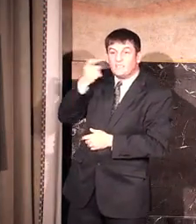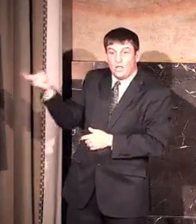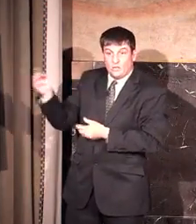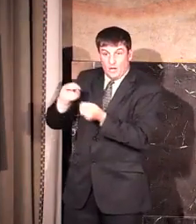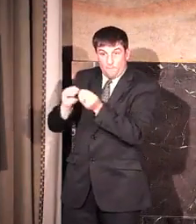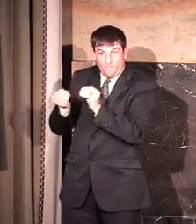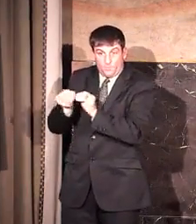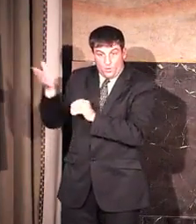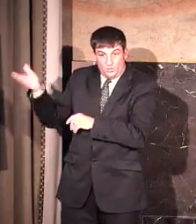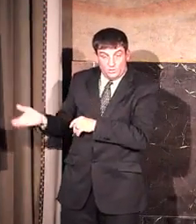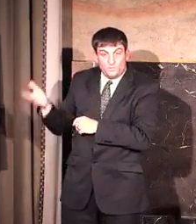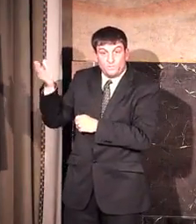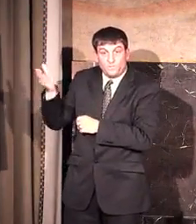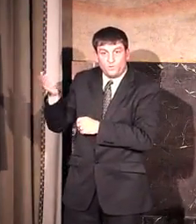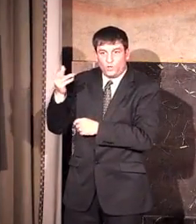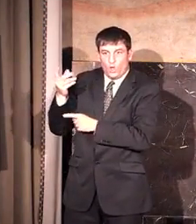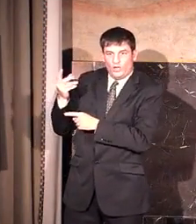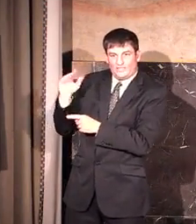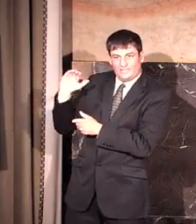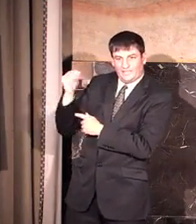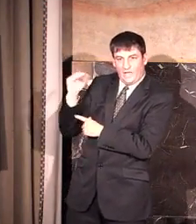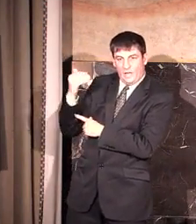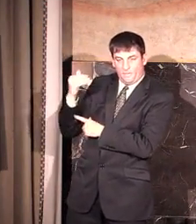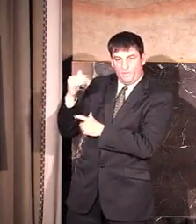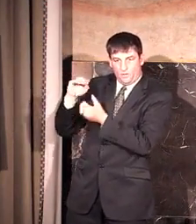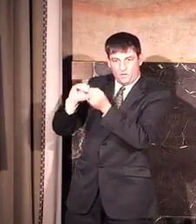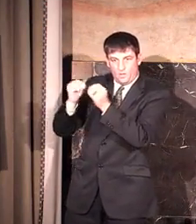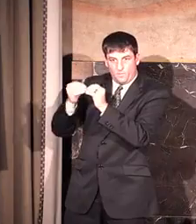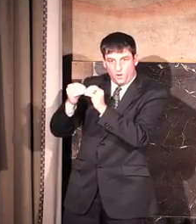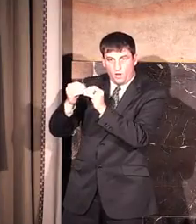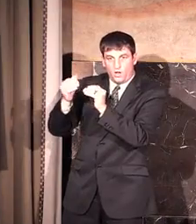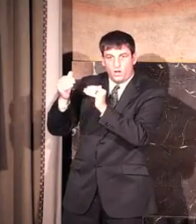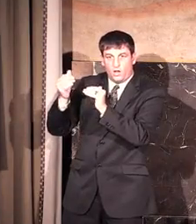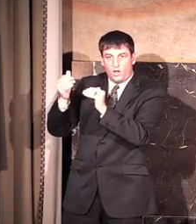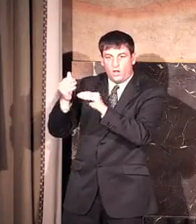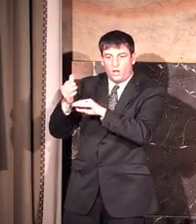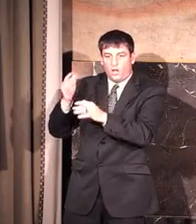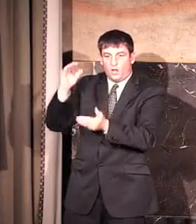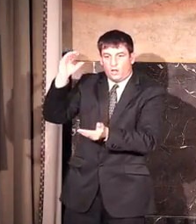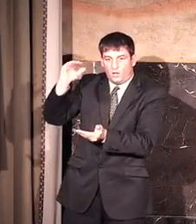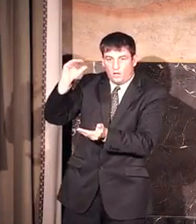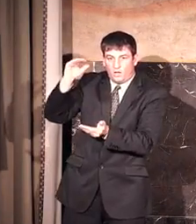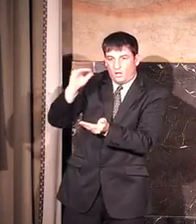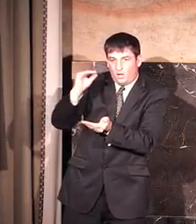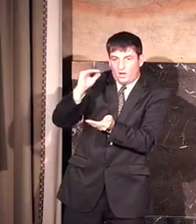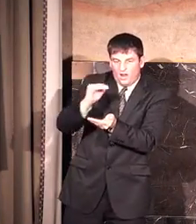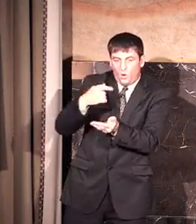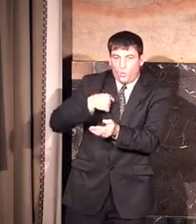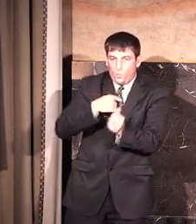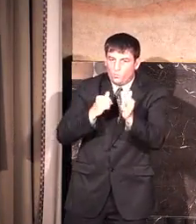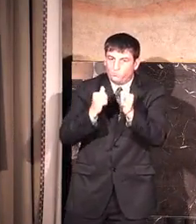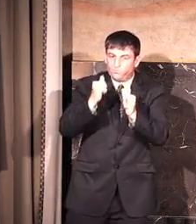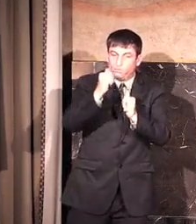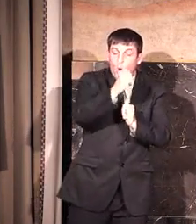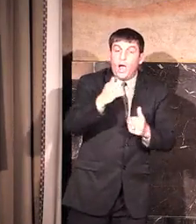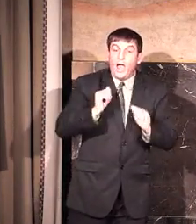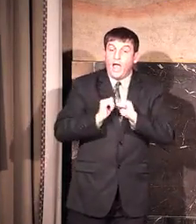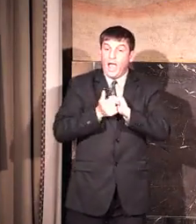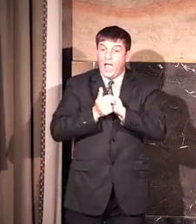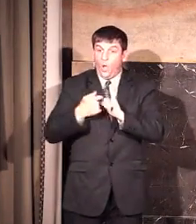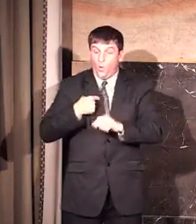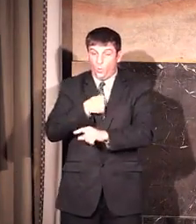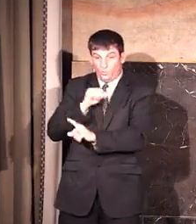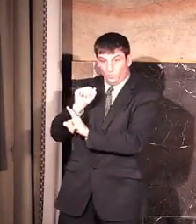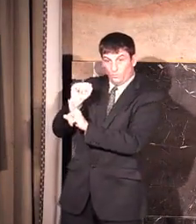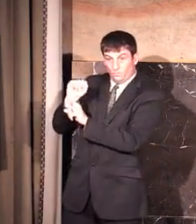ago, where it looks like we're starting to get ahead of this again. And so if we want to stay ahead of it, and if